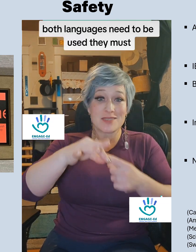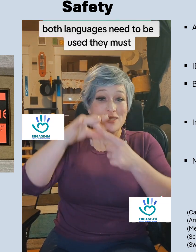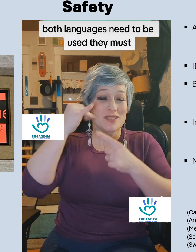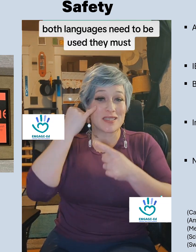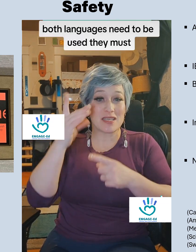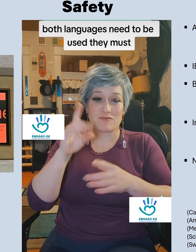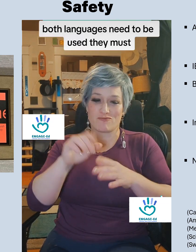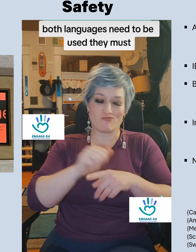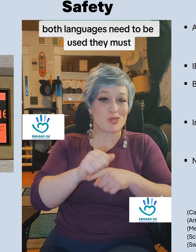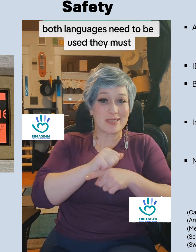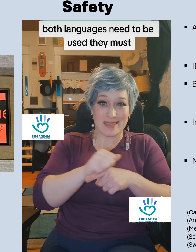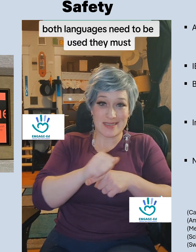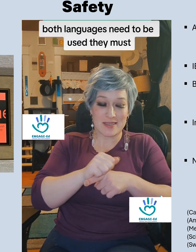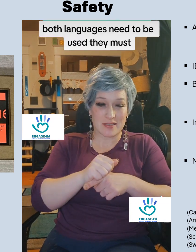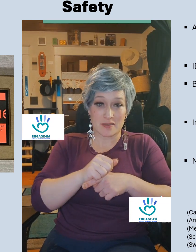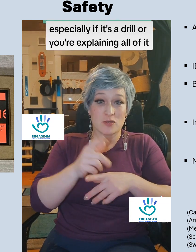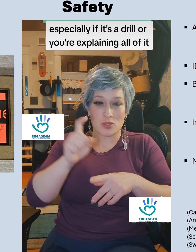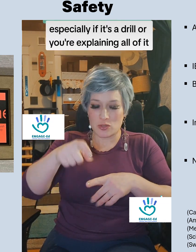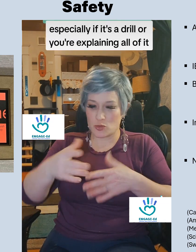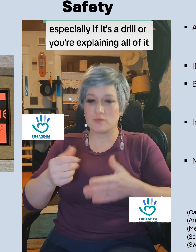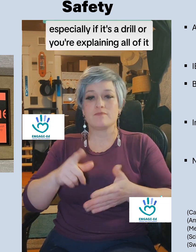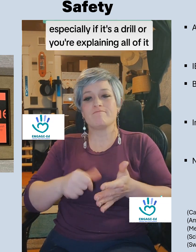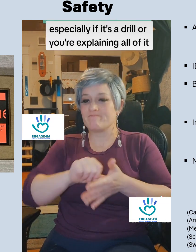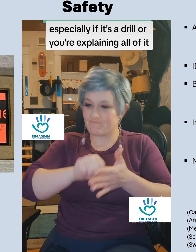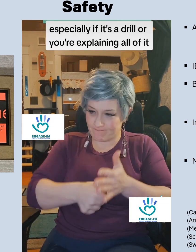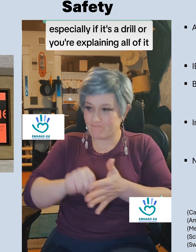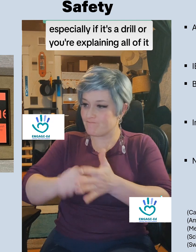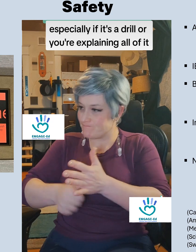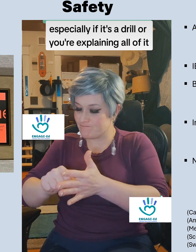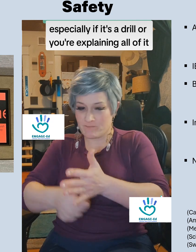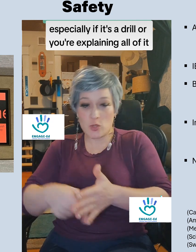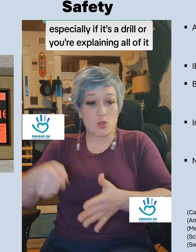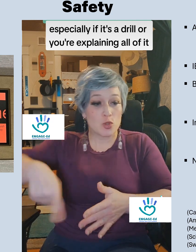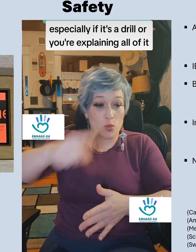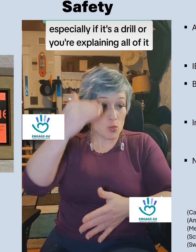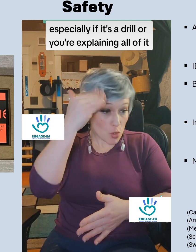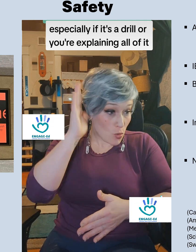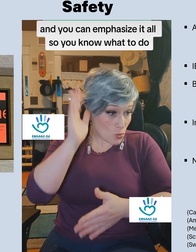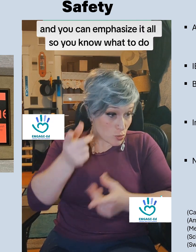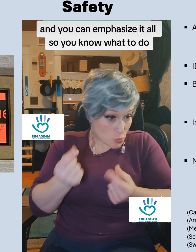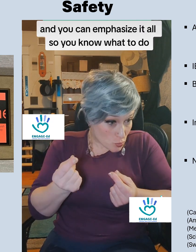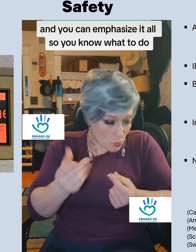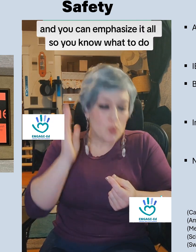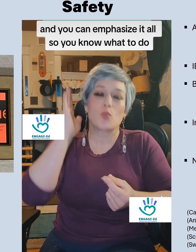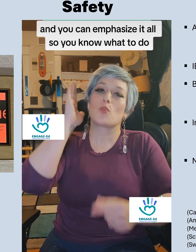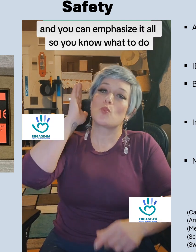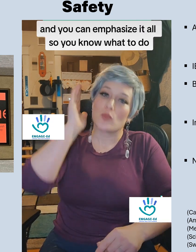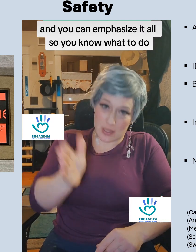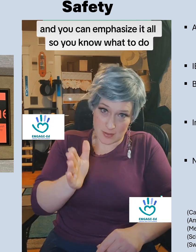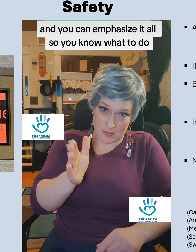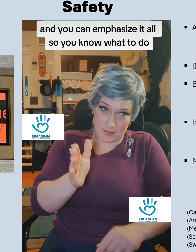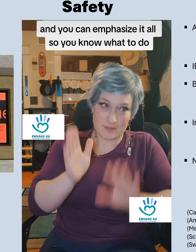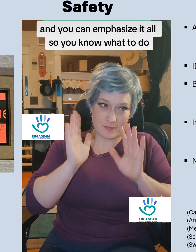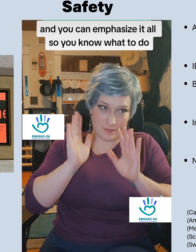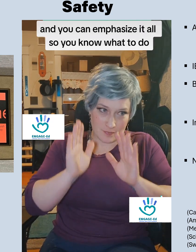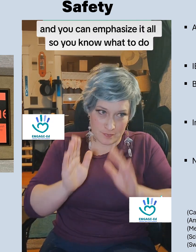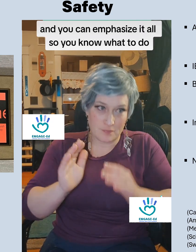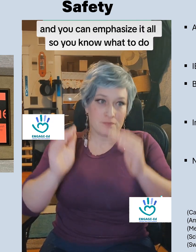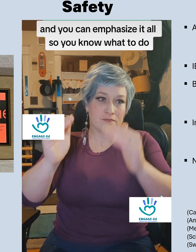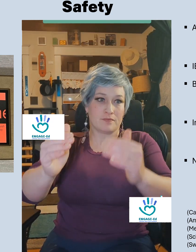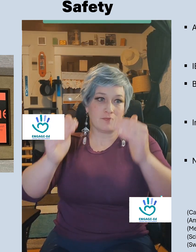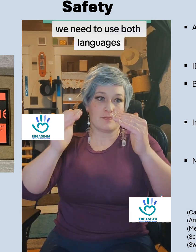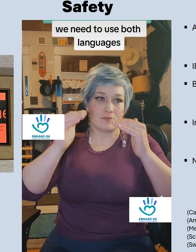to be used. They must, especially if it's a drill where you're explaining all of it and you can emphasize it all. So you know what to